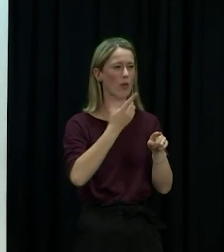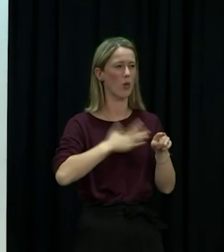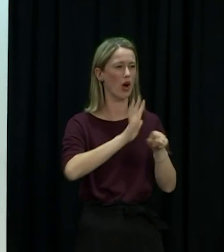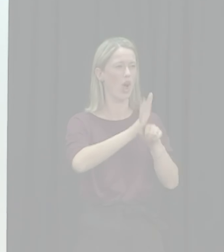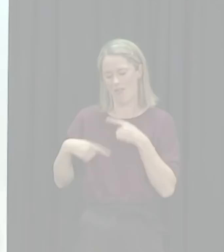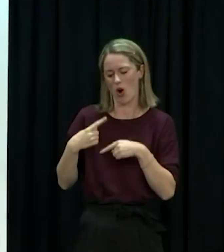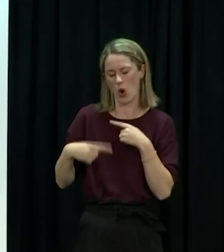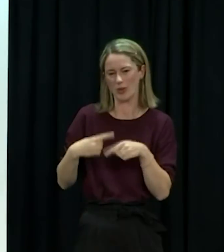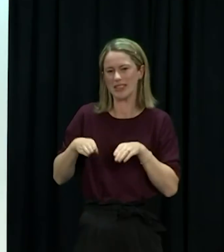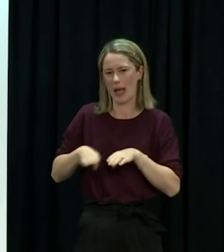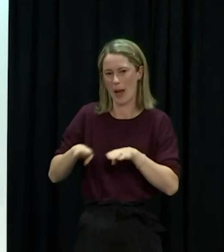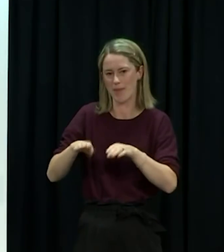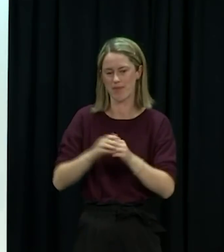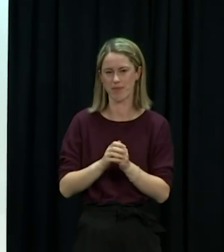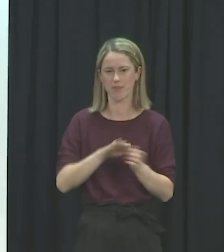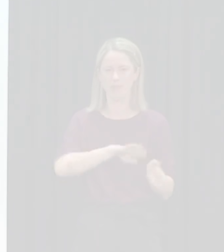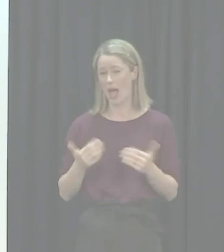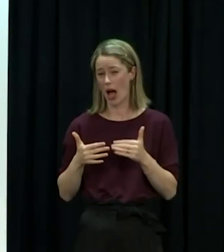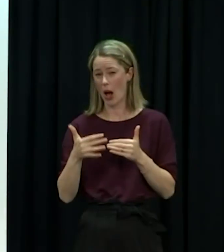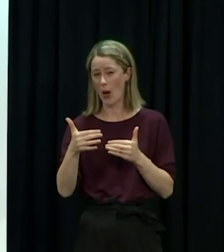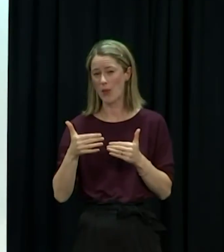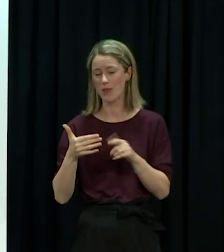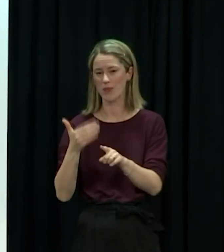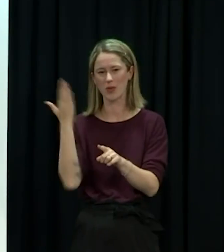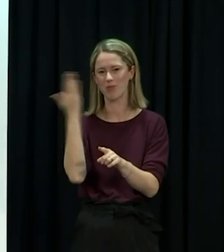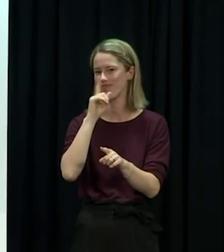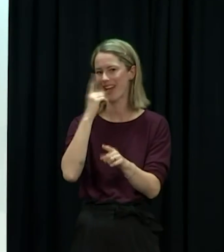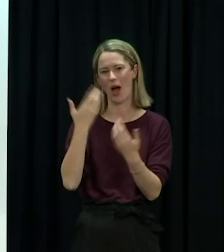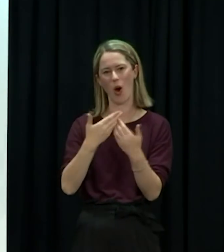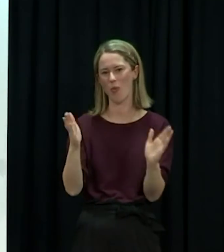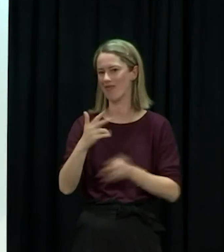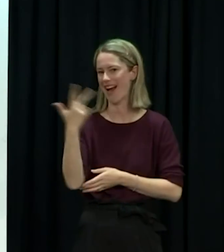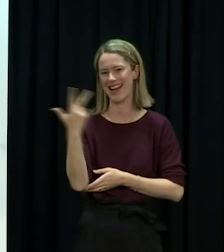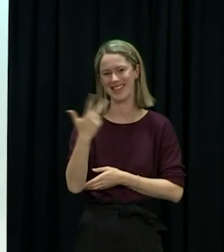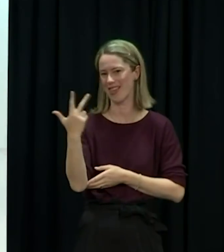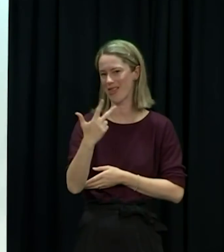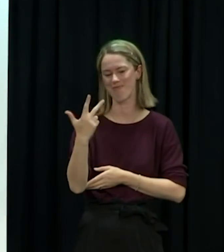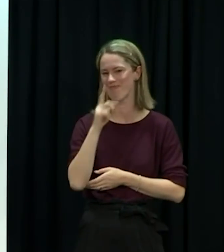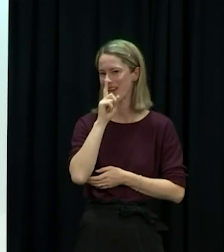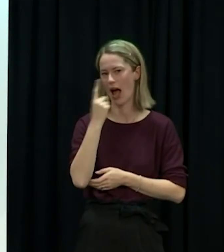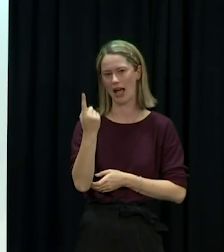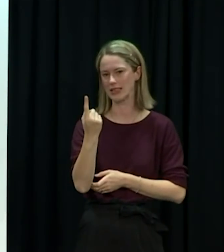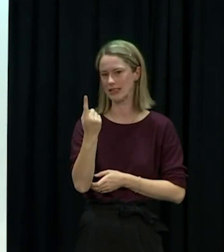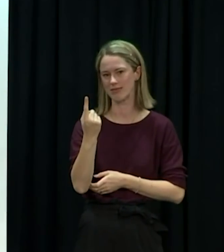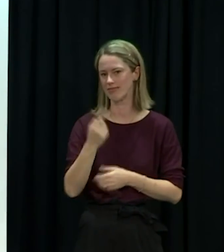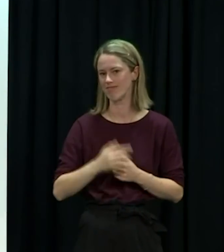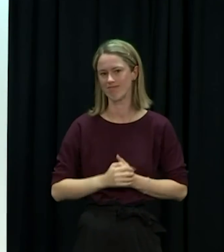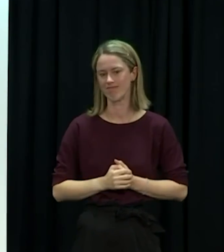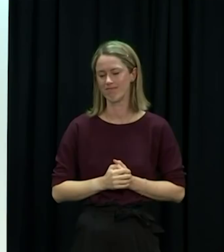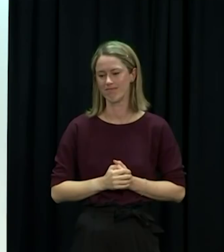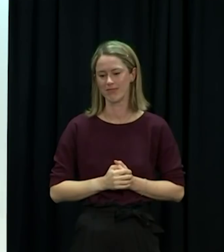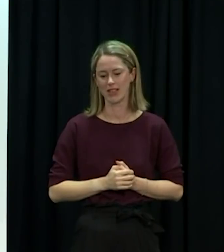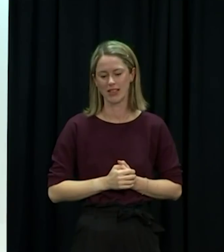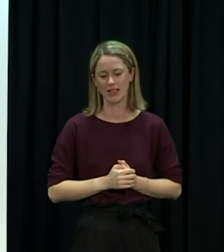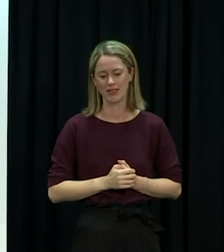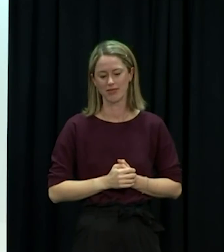of the country. On schools in Auckland, schools will not reopen on the 18th, and further public health advice